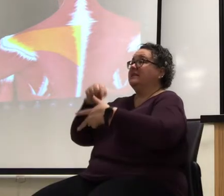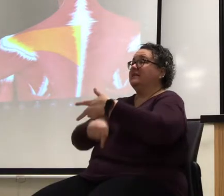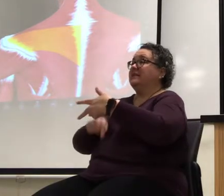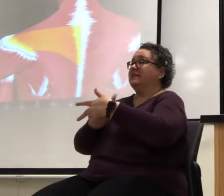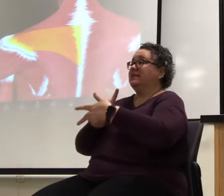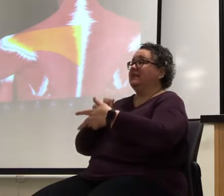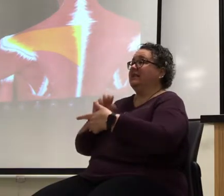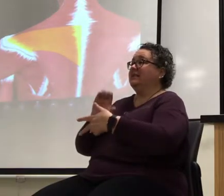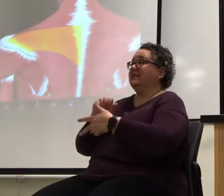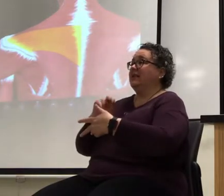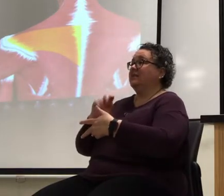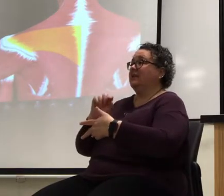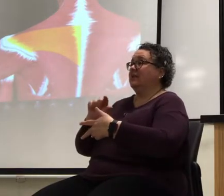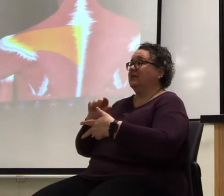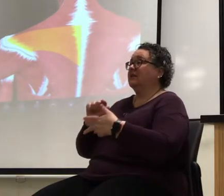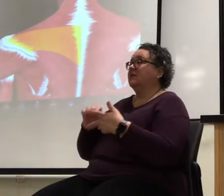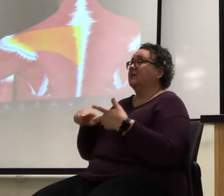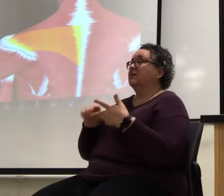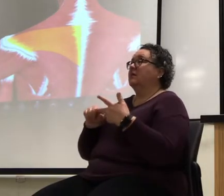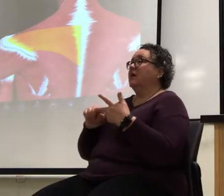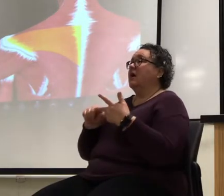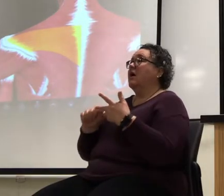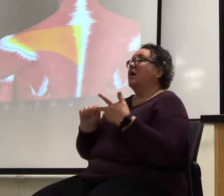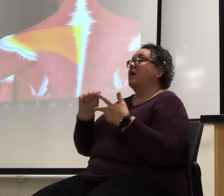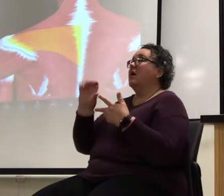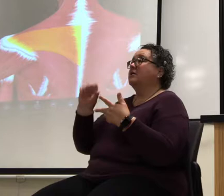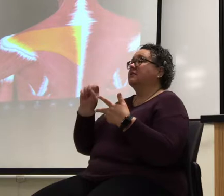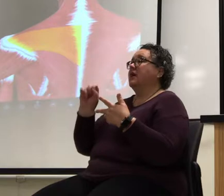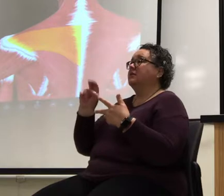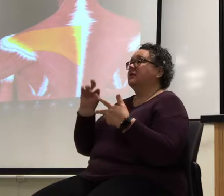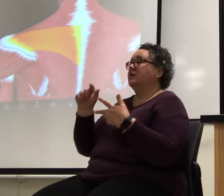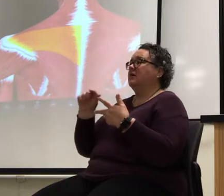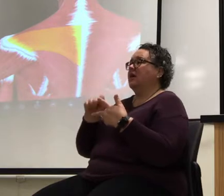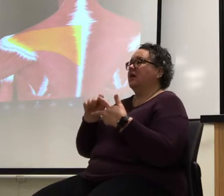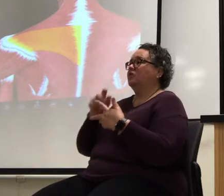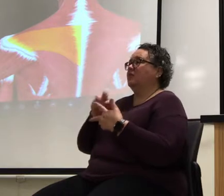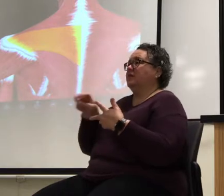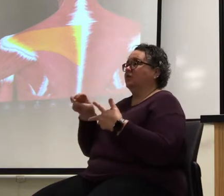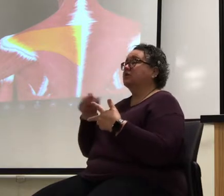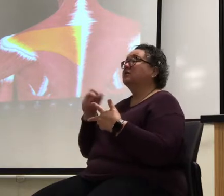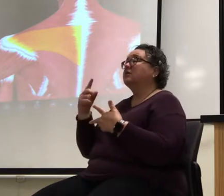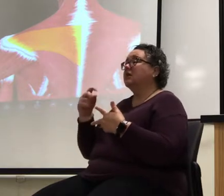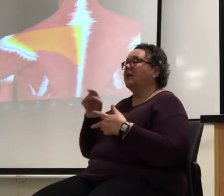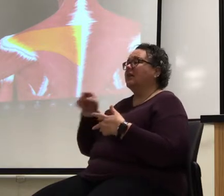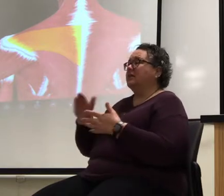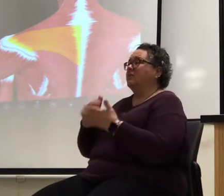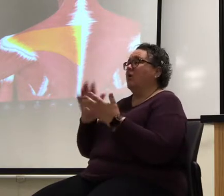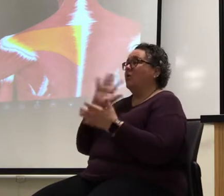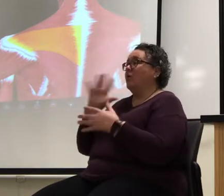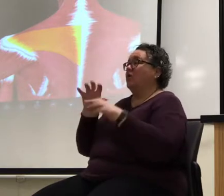get to. Well, anyways, this part, it reaches out, and it's going to grab